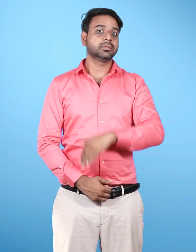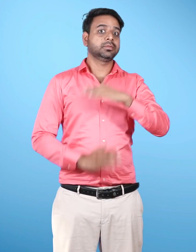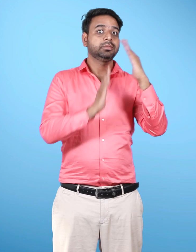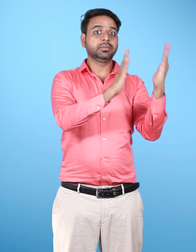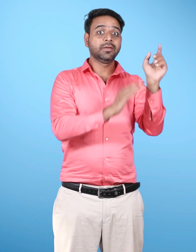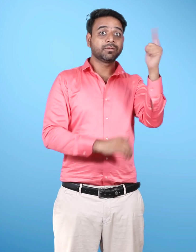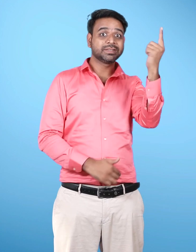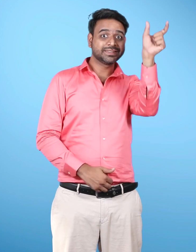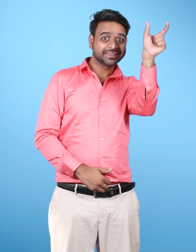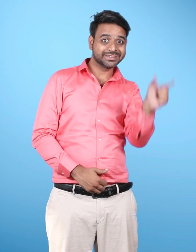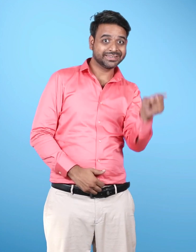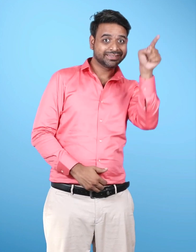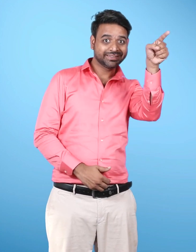The objects are